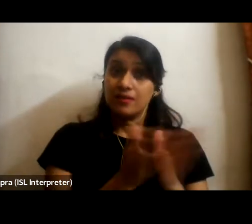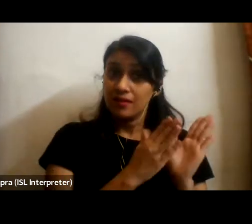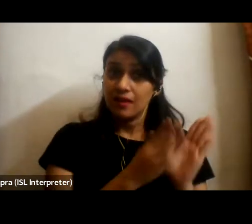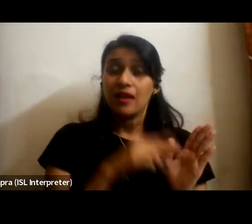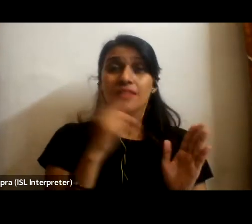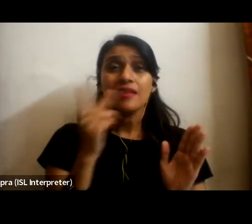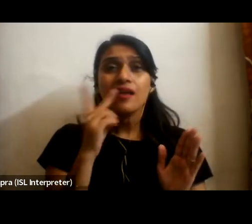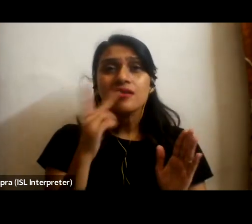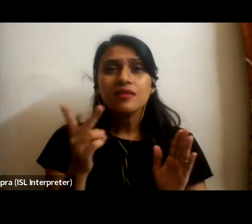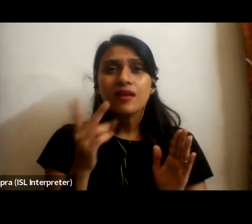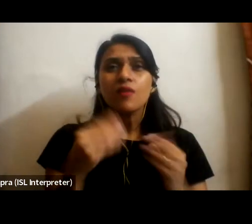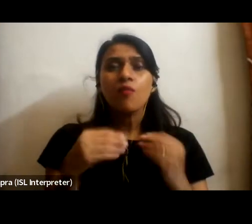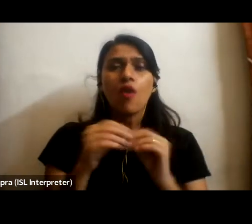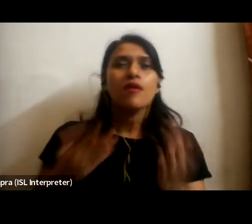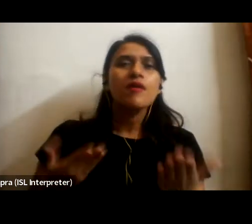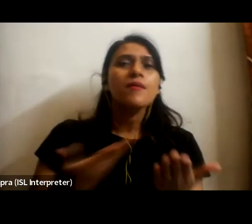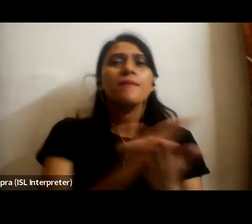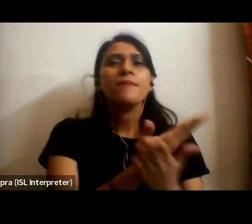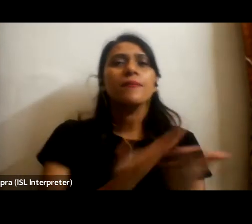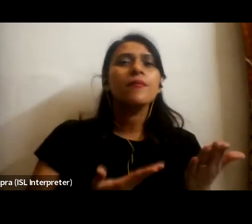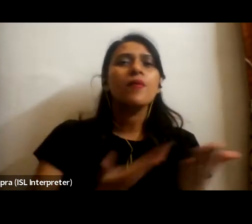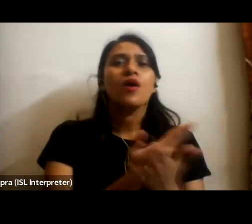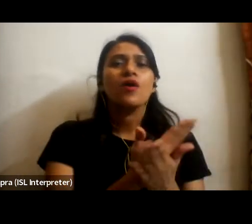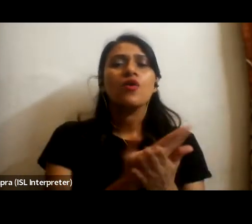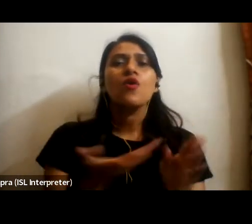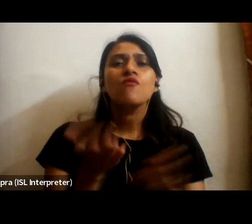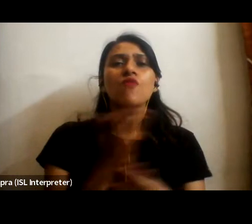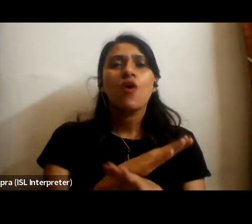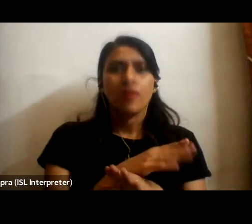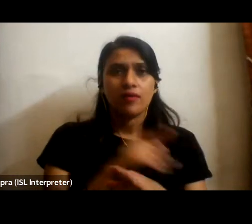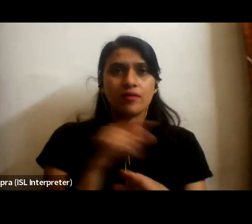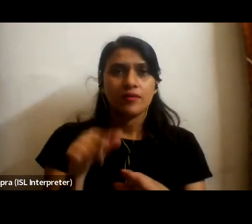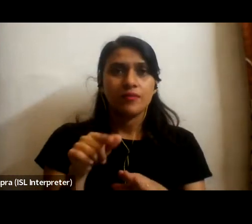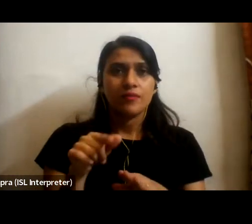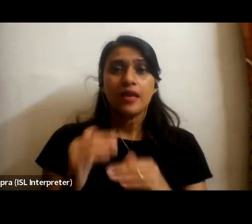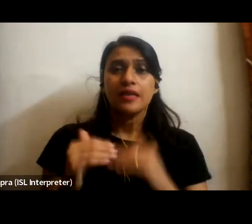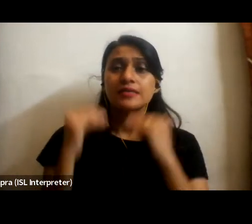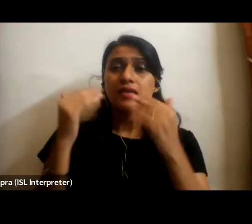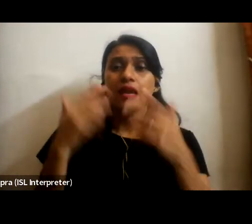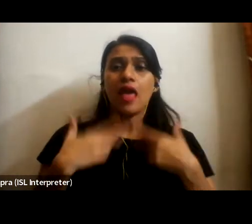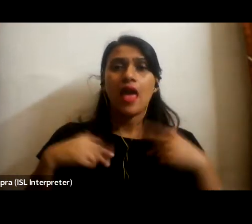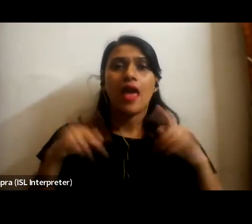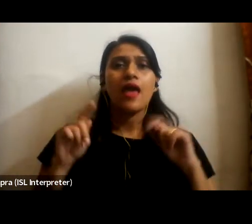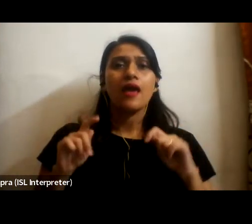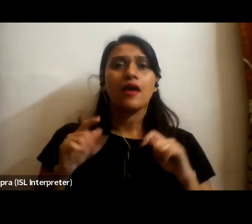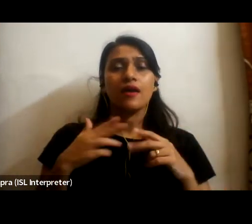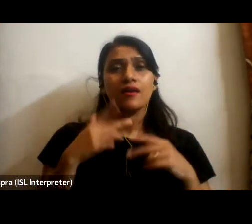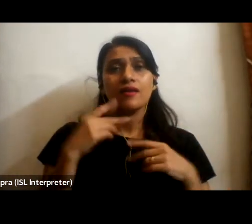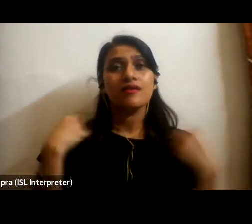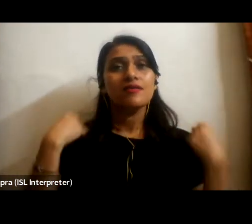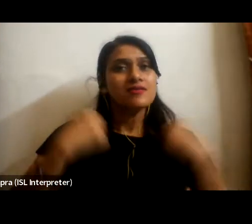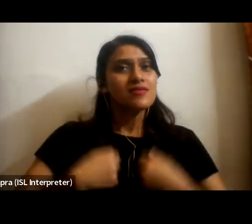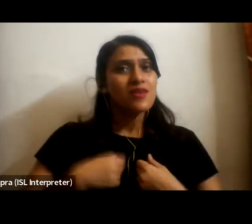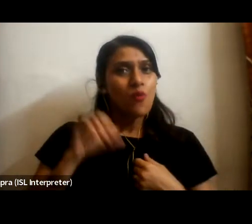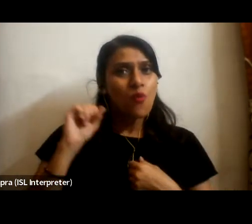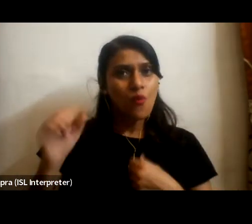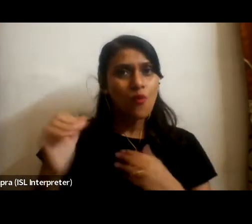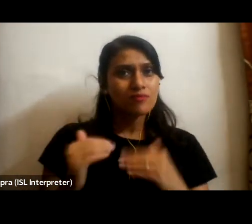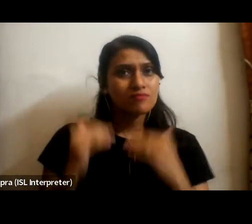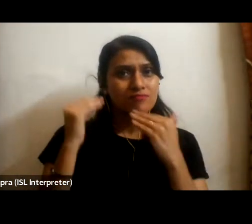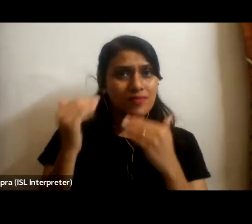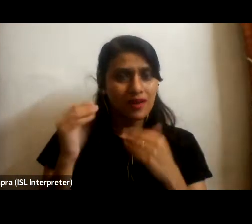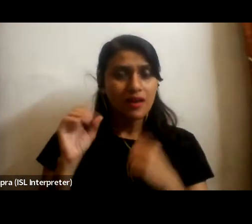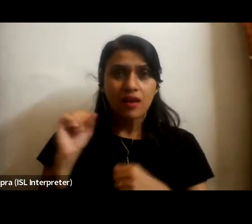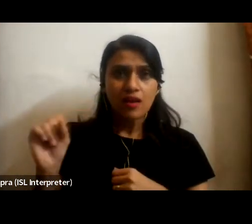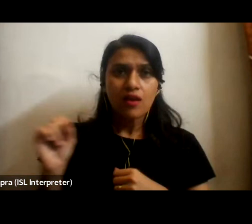these special leave petitions have to be brought before the court by senior advocates because the chances of this converting into positive